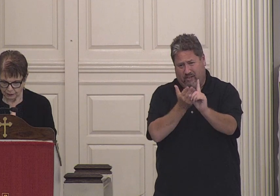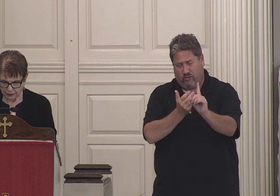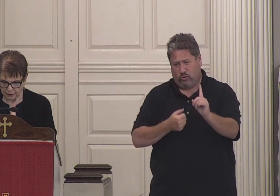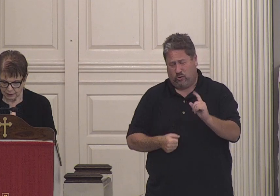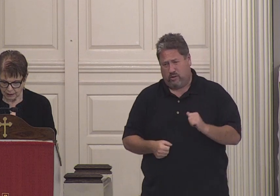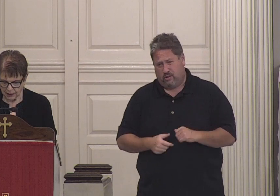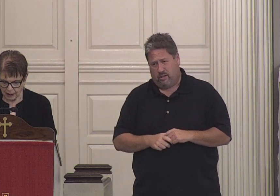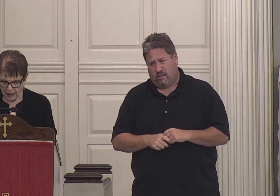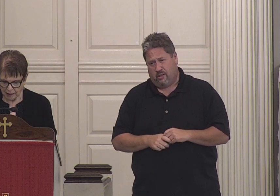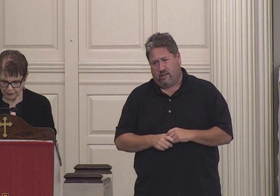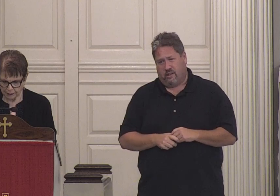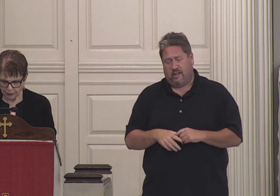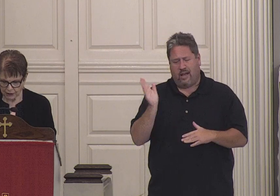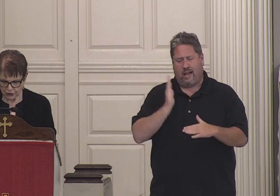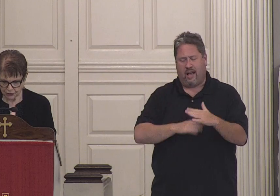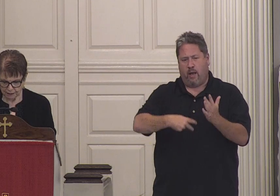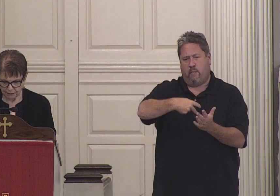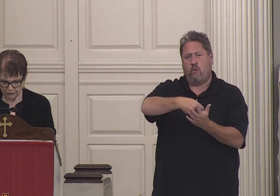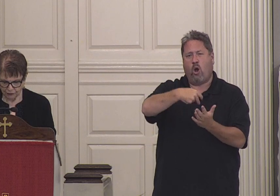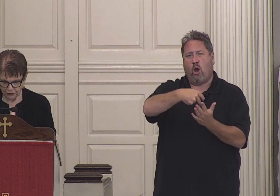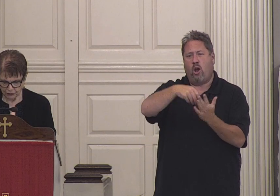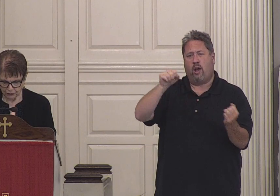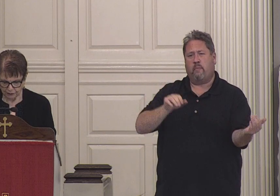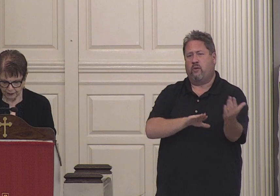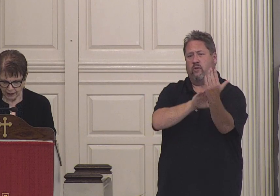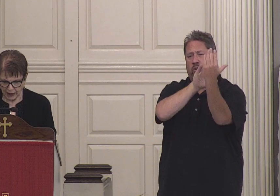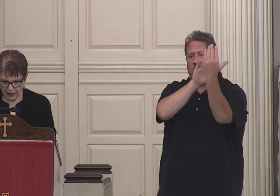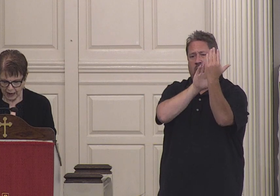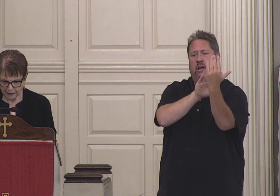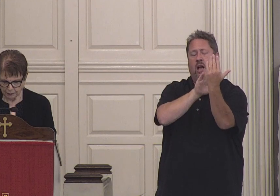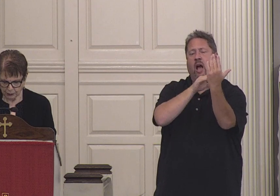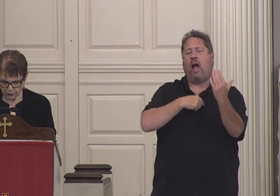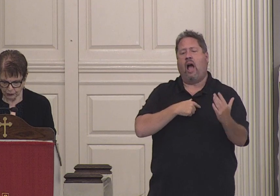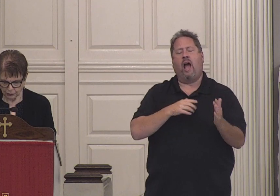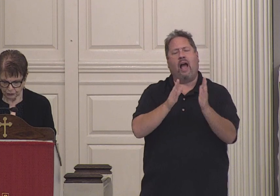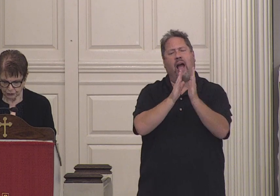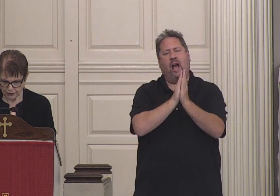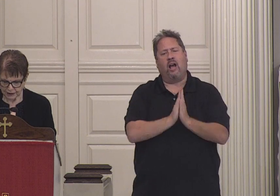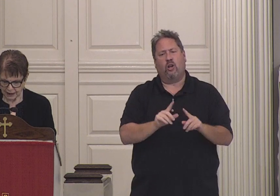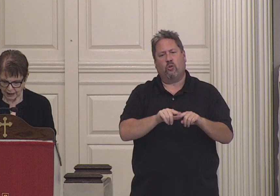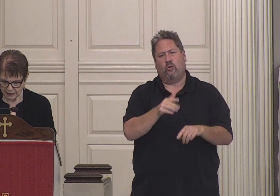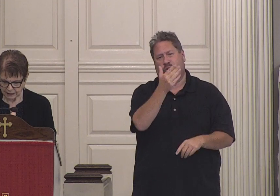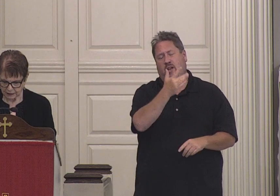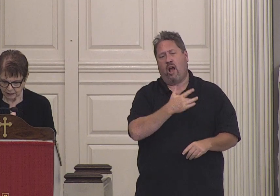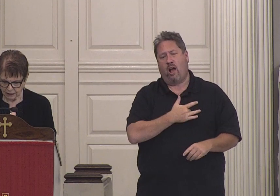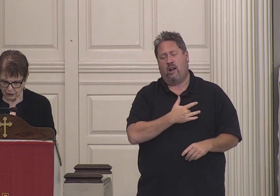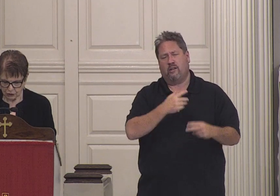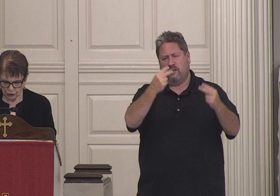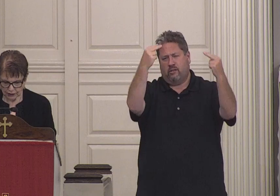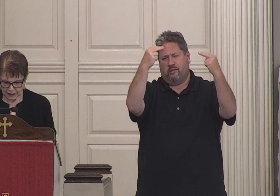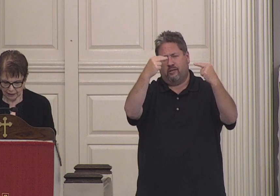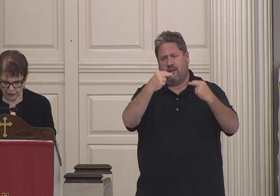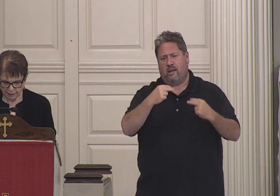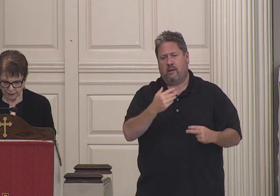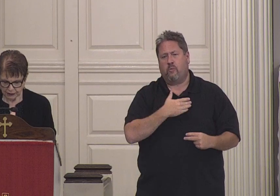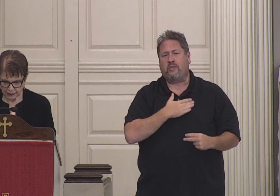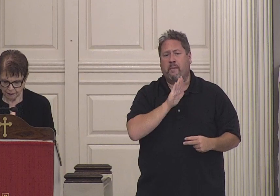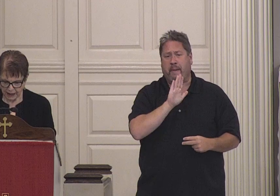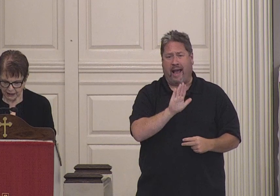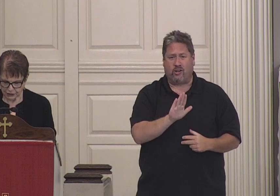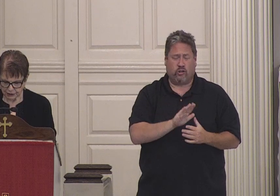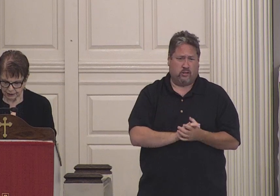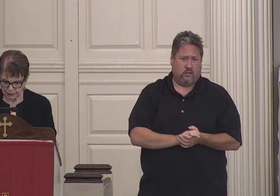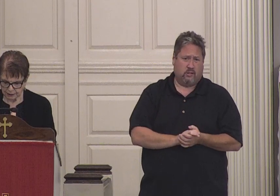you. Humbly prostrate before you, I implore you through this heart to look down on me